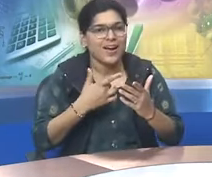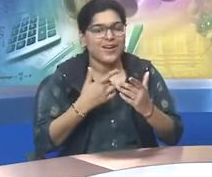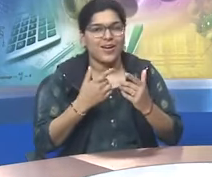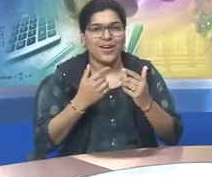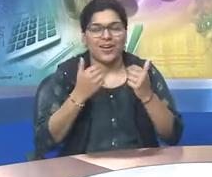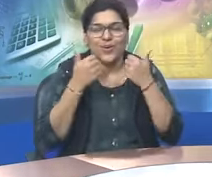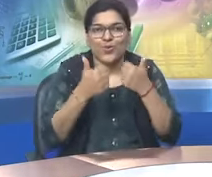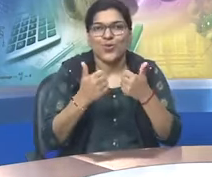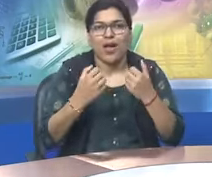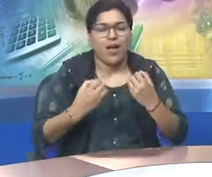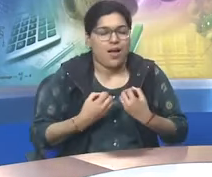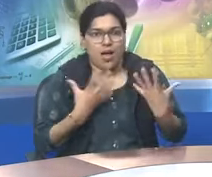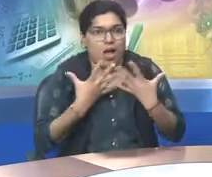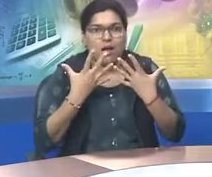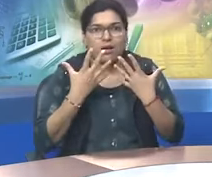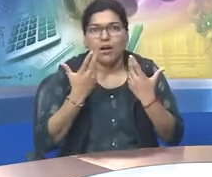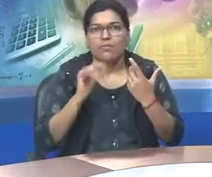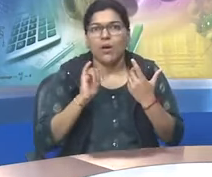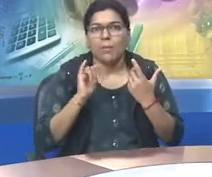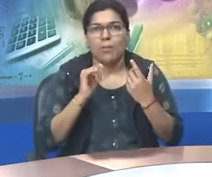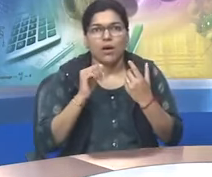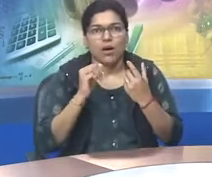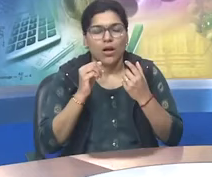blood turned cold like the moon.